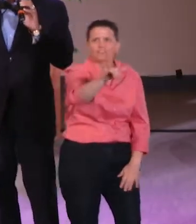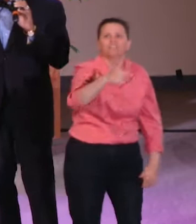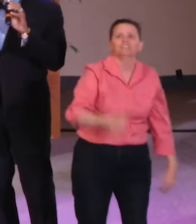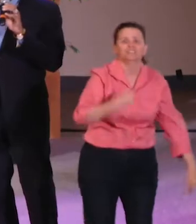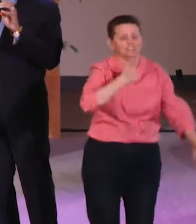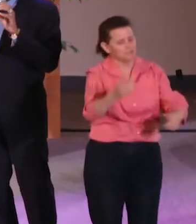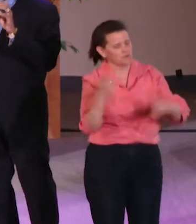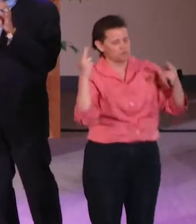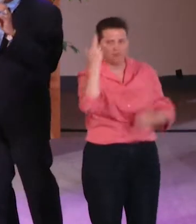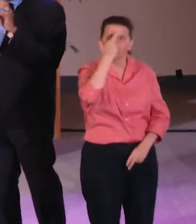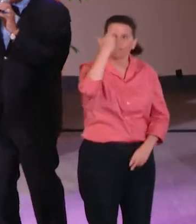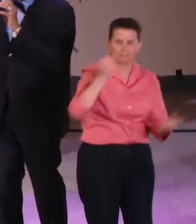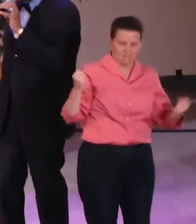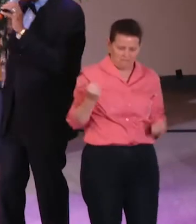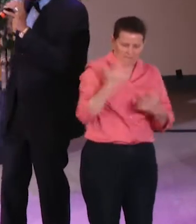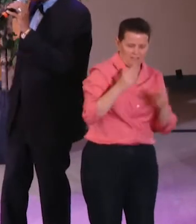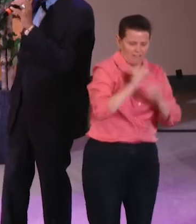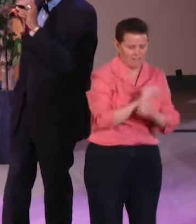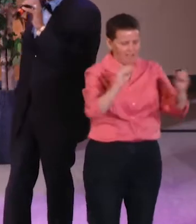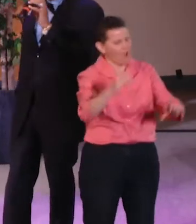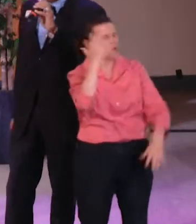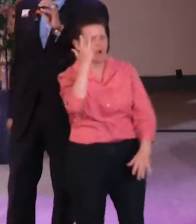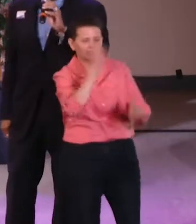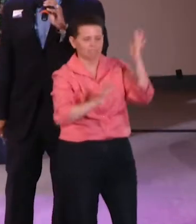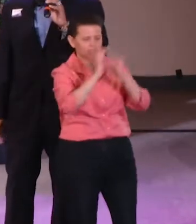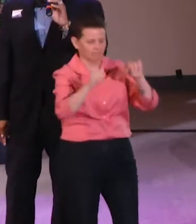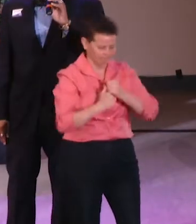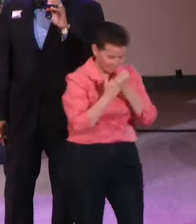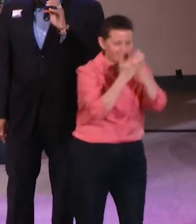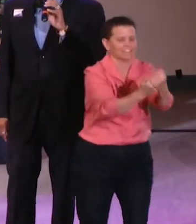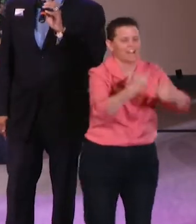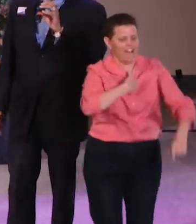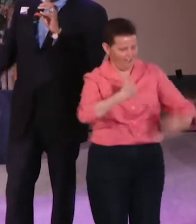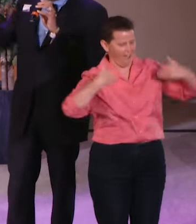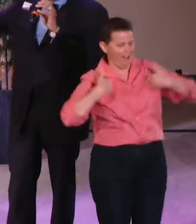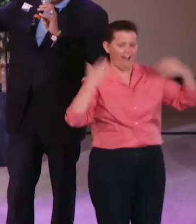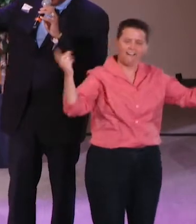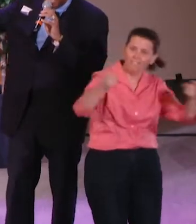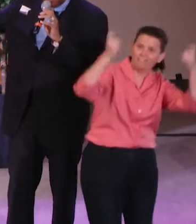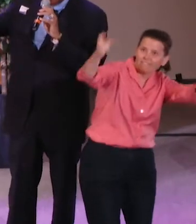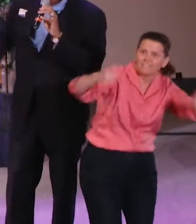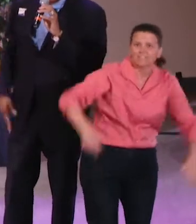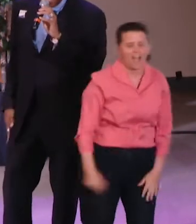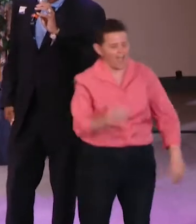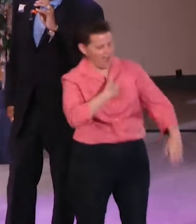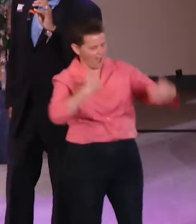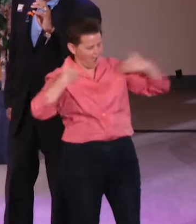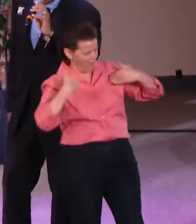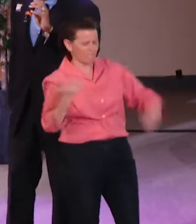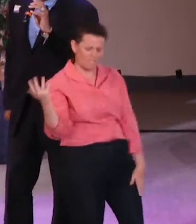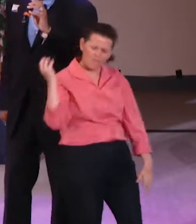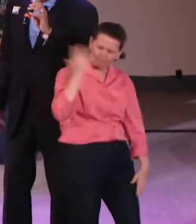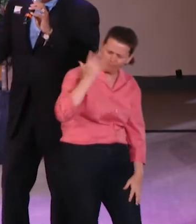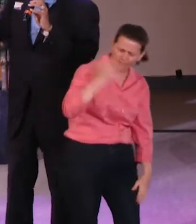D-I-C-T-O-R-Y. I got no reason to fear. I got Jesus on my side. I got that. Oh, hey, I got that. I got that. Oh, oh, I got that. I got that. Oh, hey, I